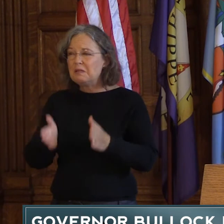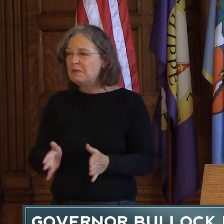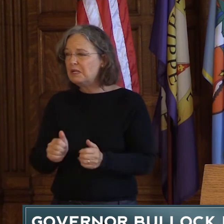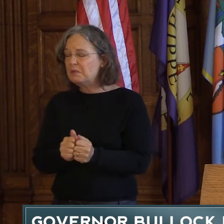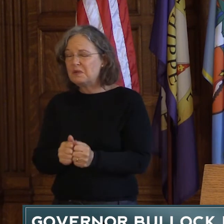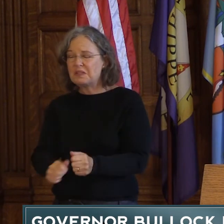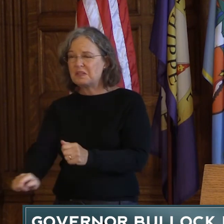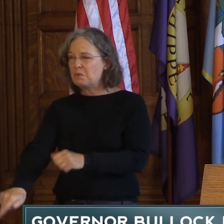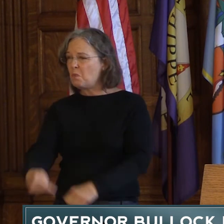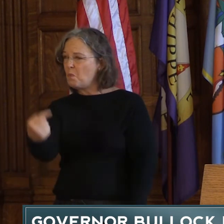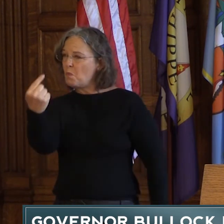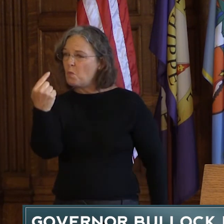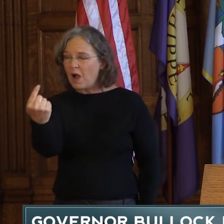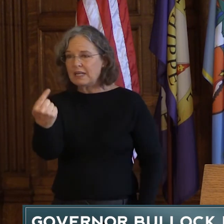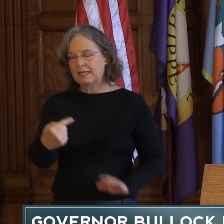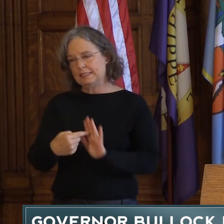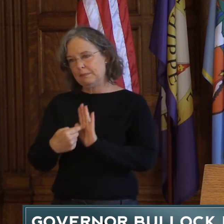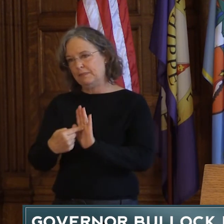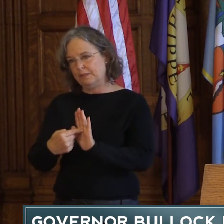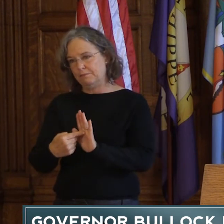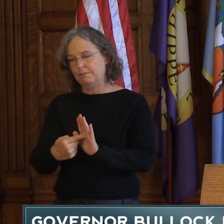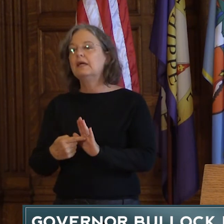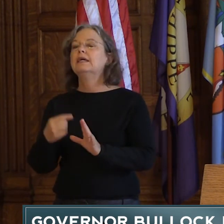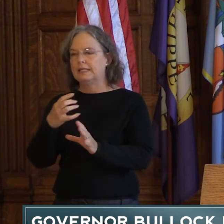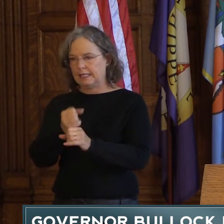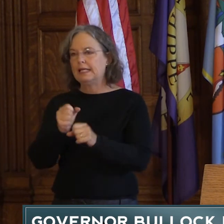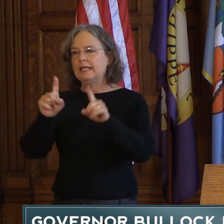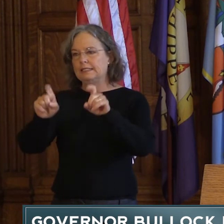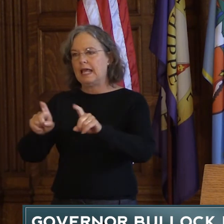the COVID-19 symptoms, to get tested.